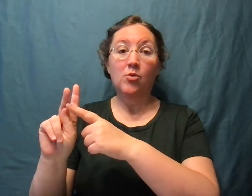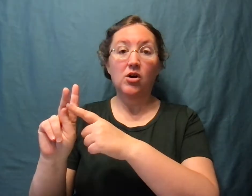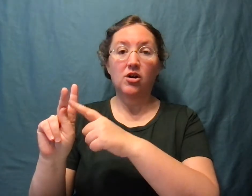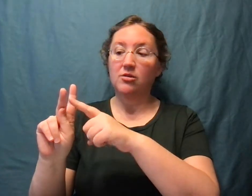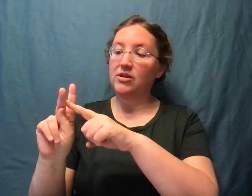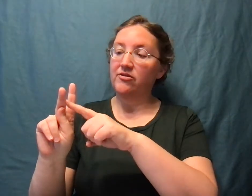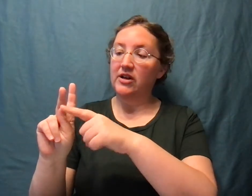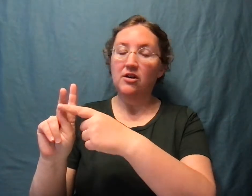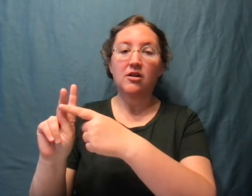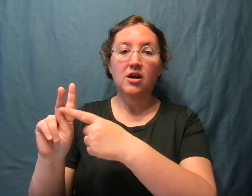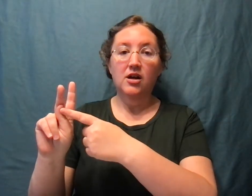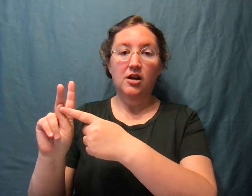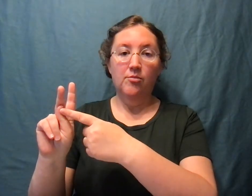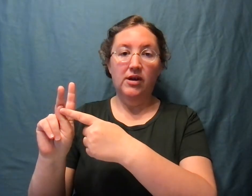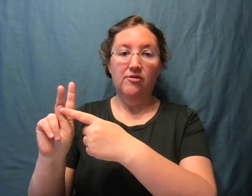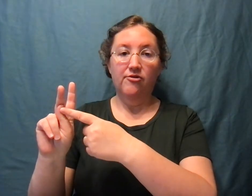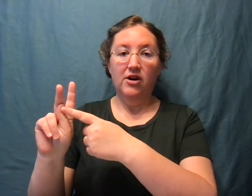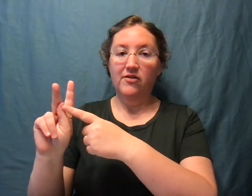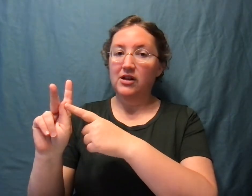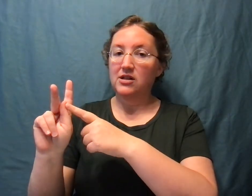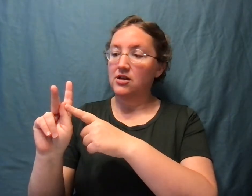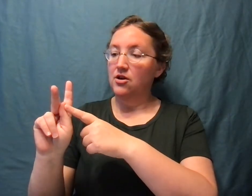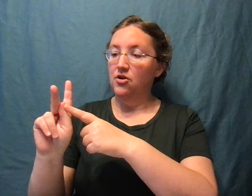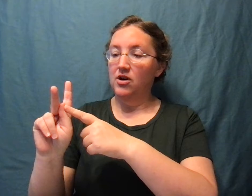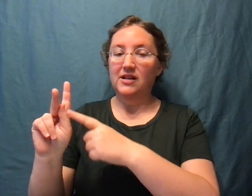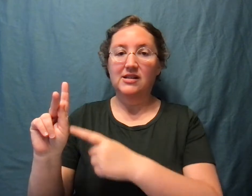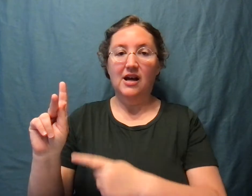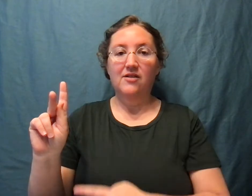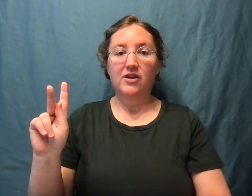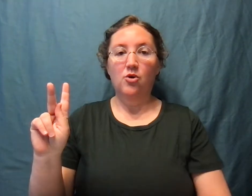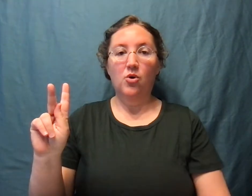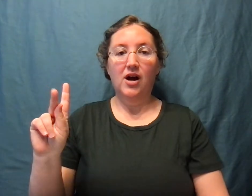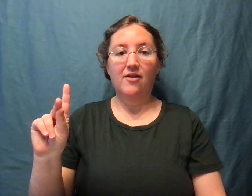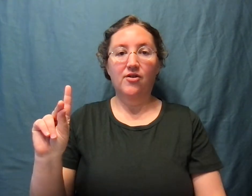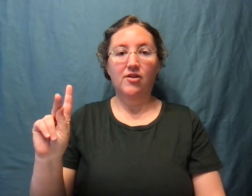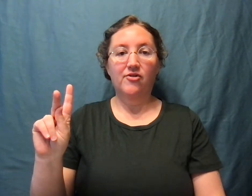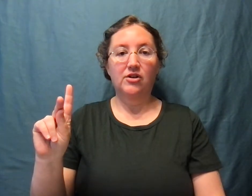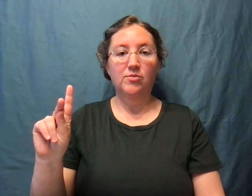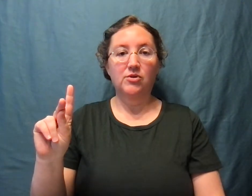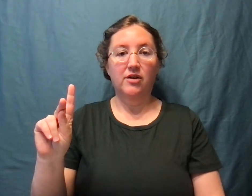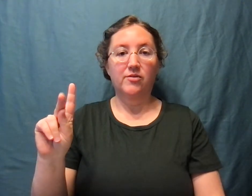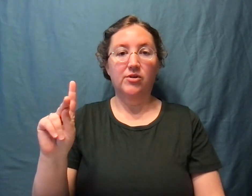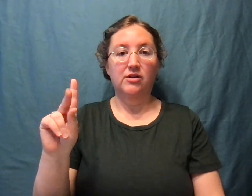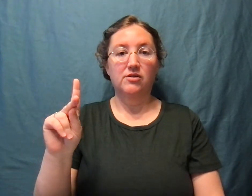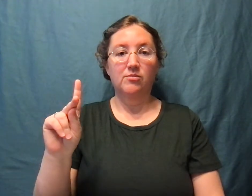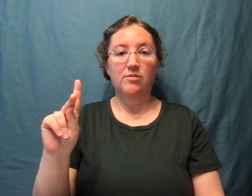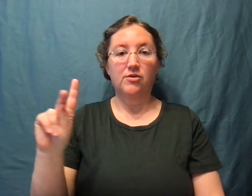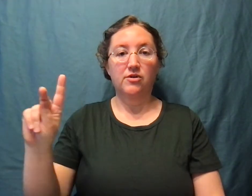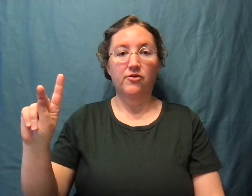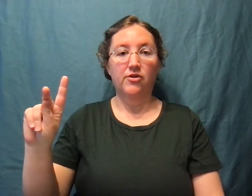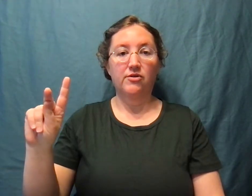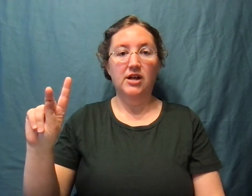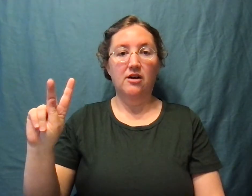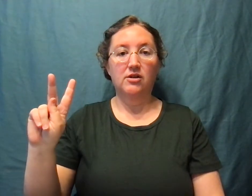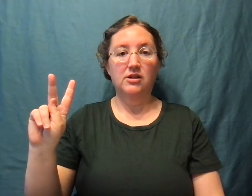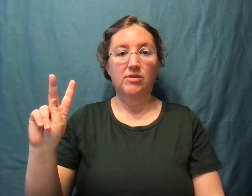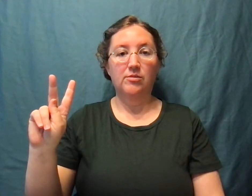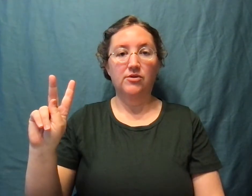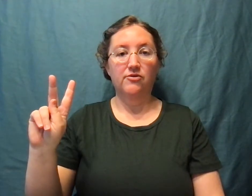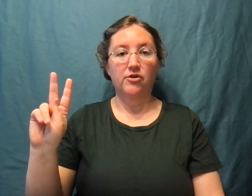on your middle finger. Can be in front of it or on the side of it, wherever it feels most comfortable to you. Some people's are further down, some people's are further